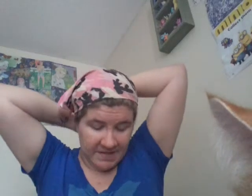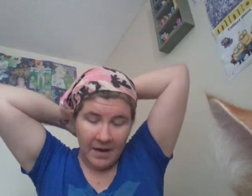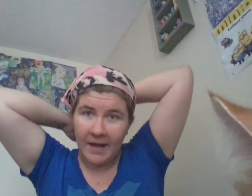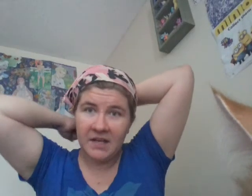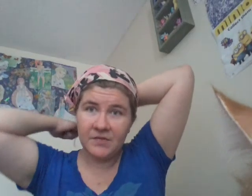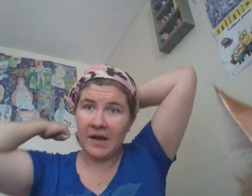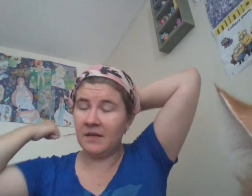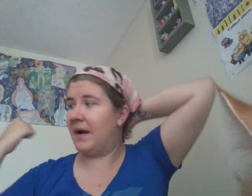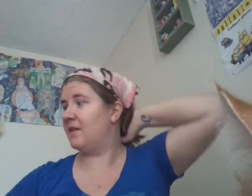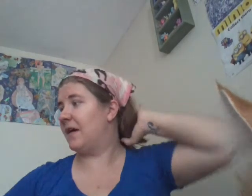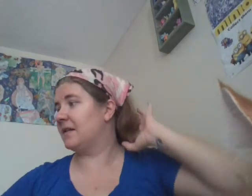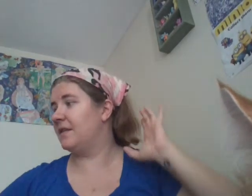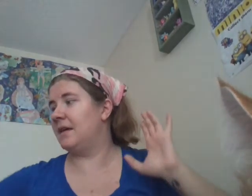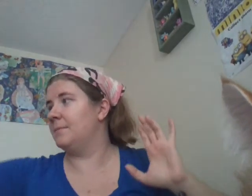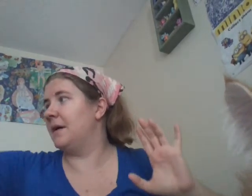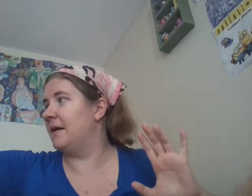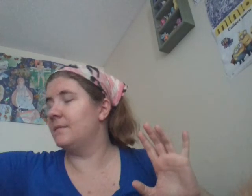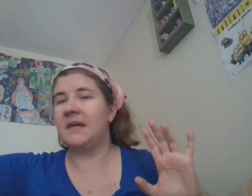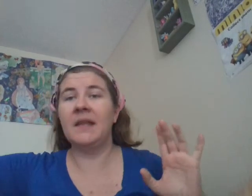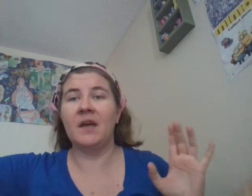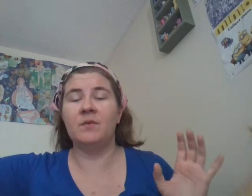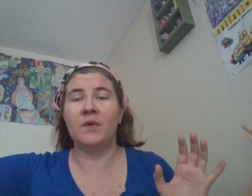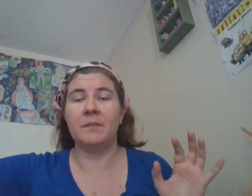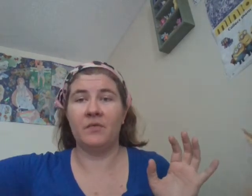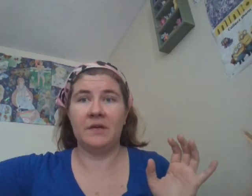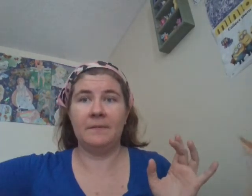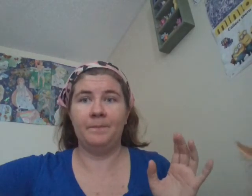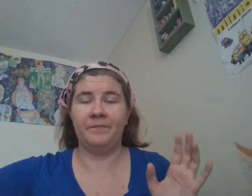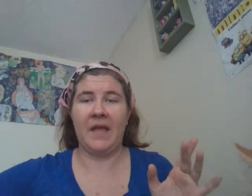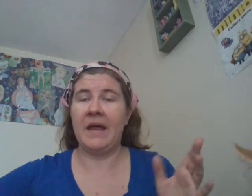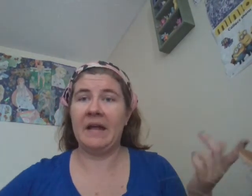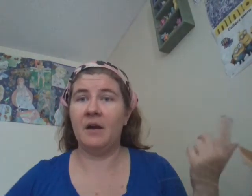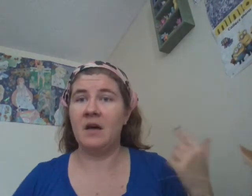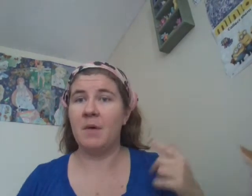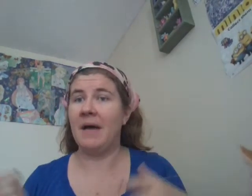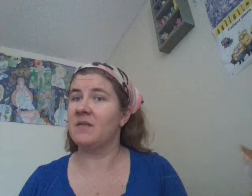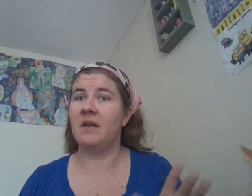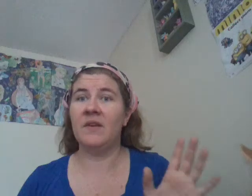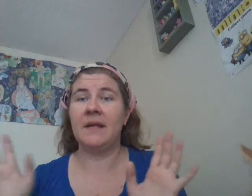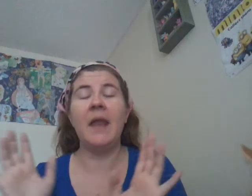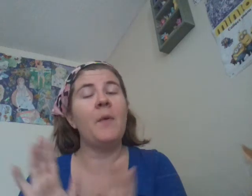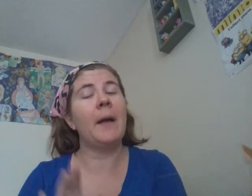See, I get distracted by the fact that my sign language was imperfect. And I had a hair down my back, so I had to fix it. Anyway.